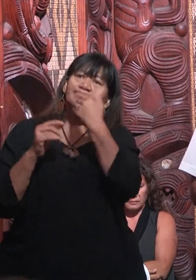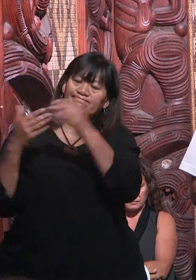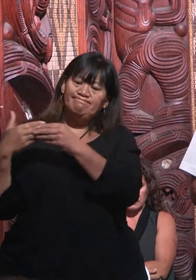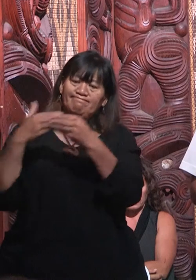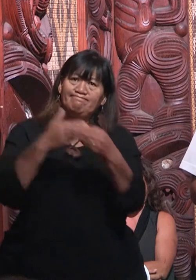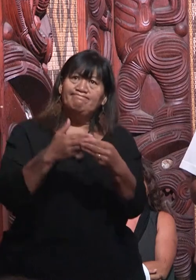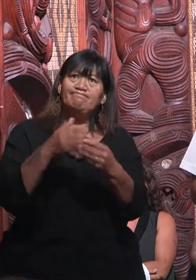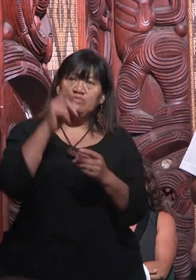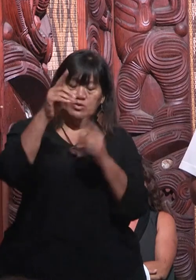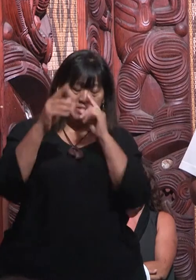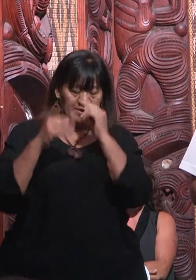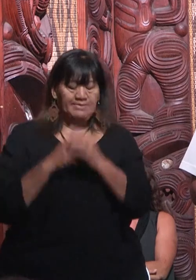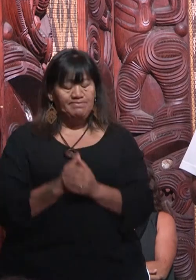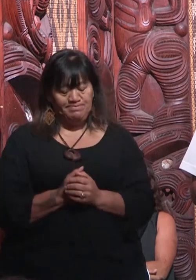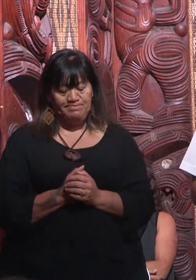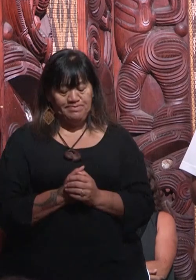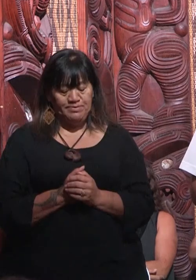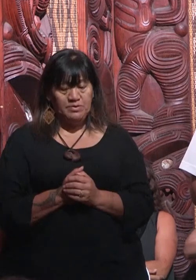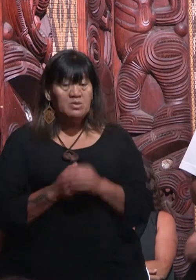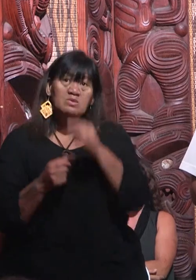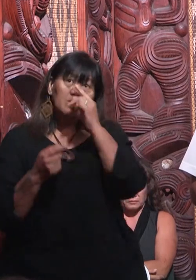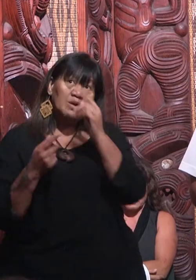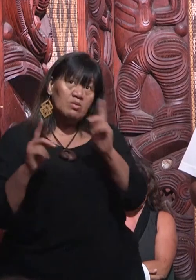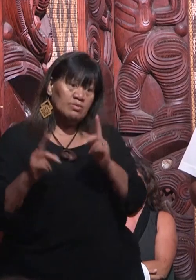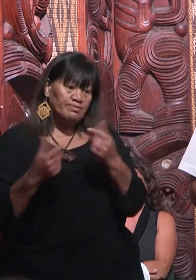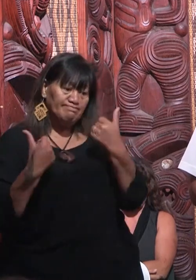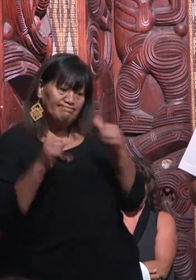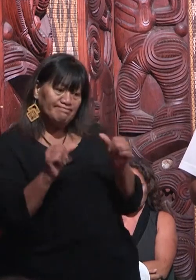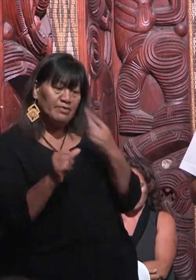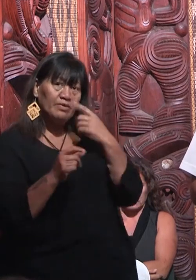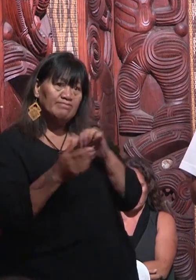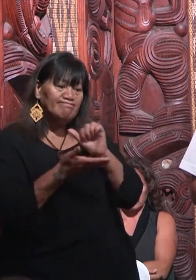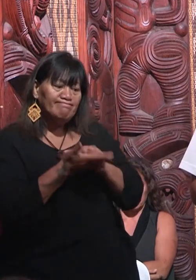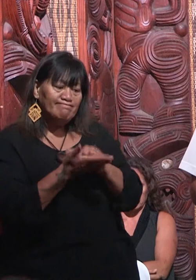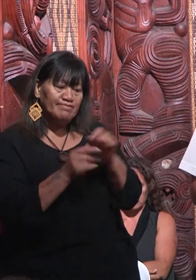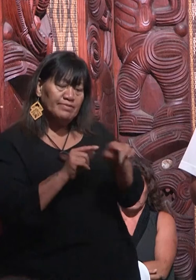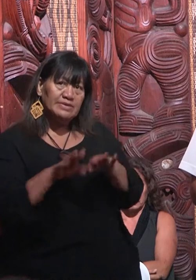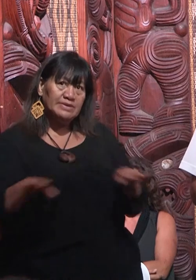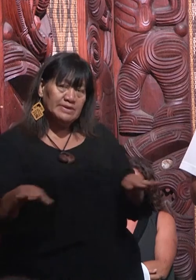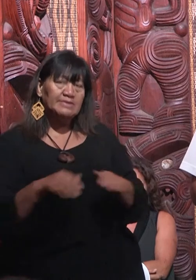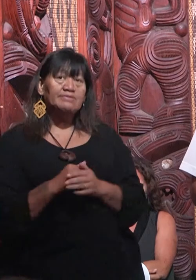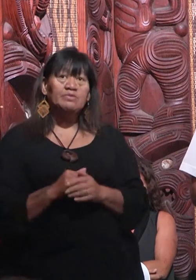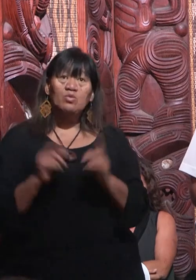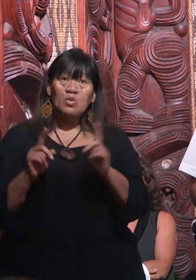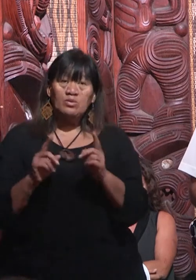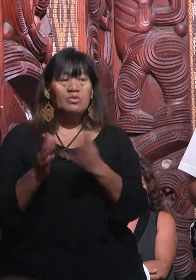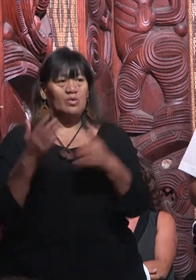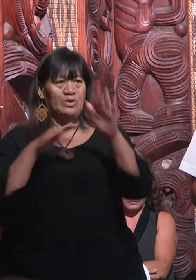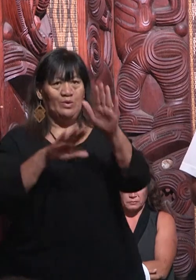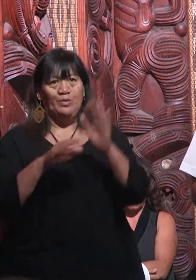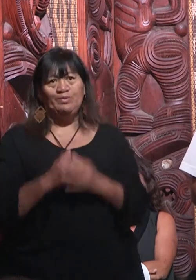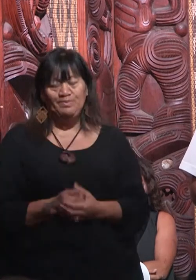mātou e koe. Ki te whai turanga waiwai I te whenua nei. Ara ko